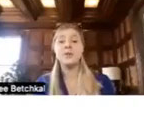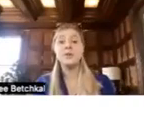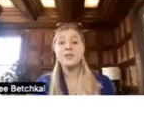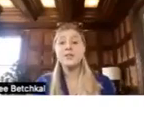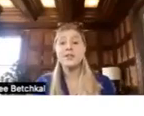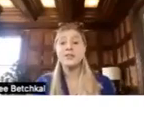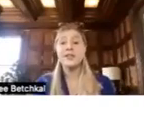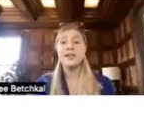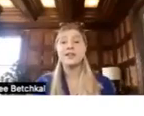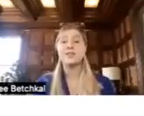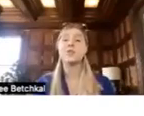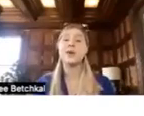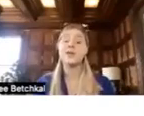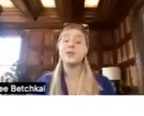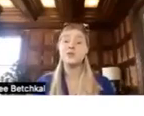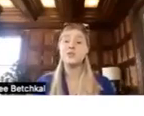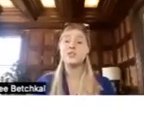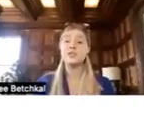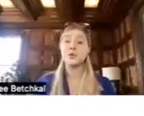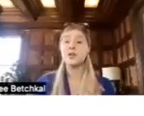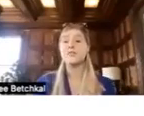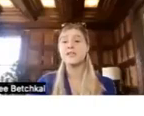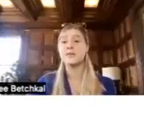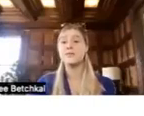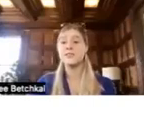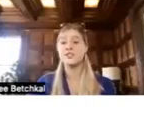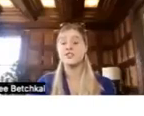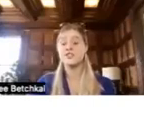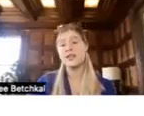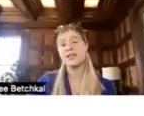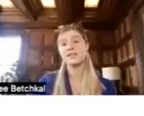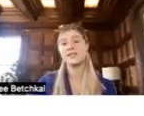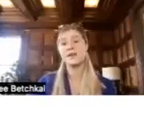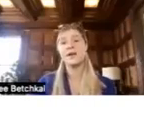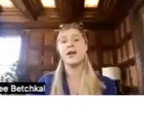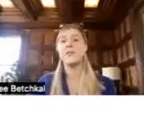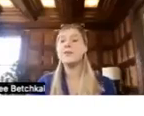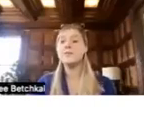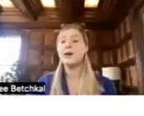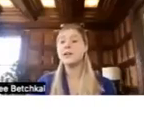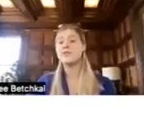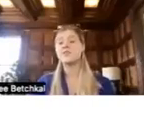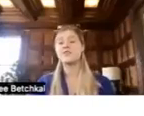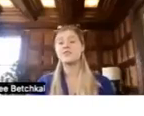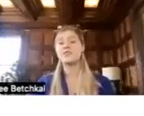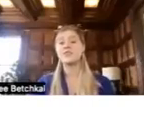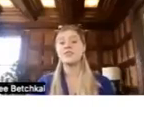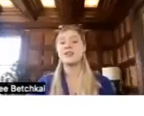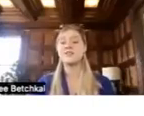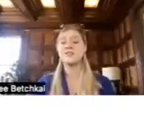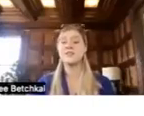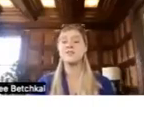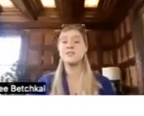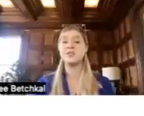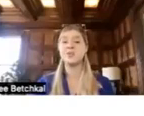One way to increase this understanding is through greater inclusion and support of disabled physicians and trainees. And a mounting body of research suggests